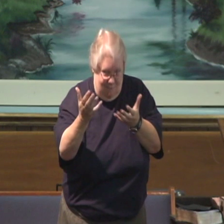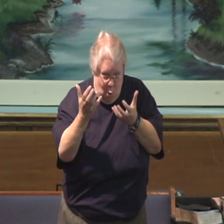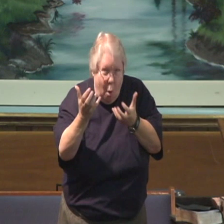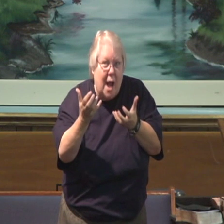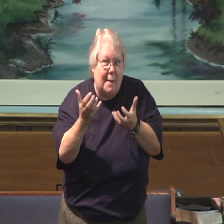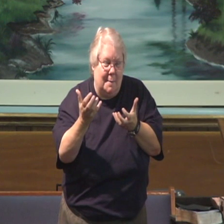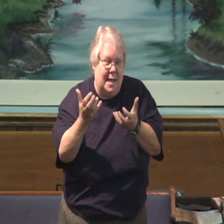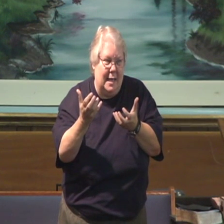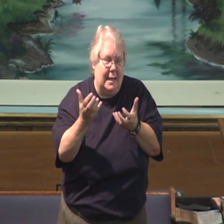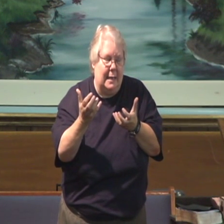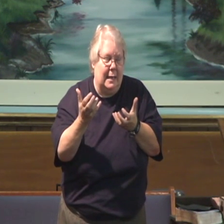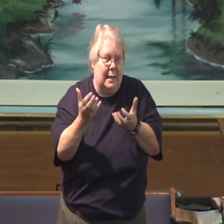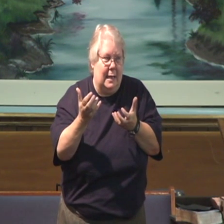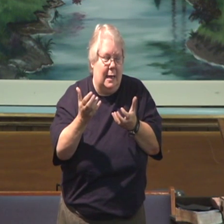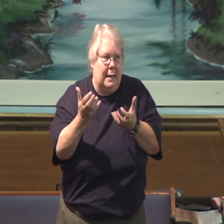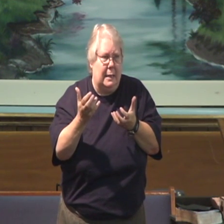You want